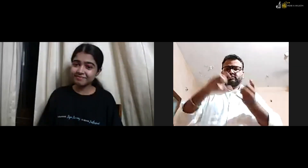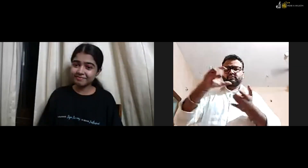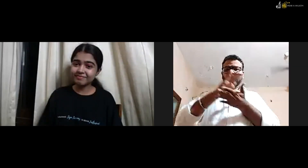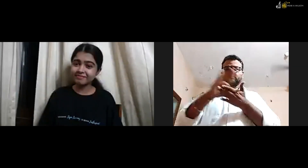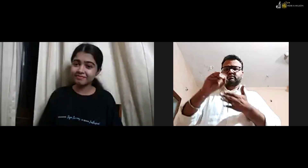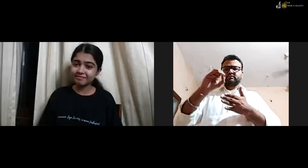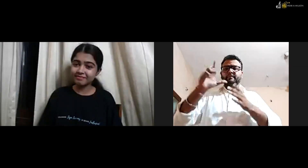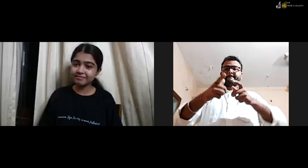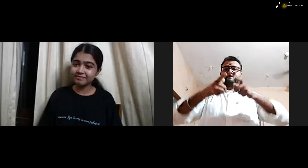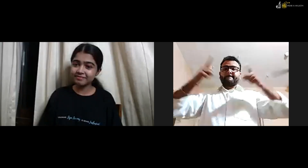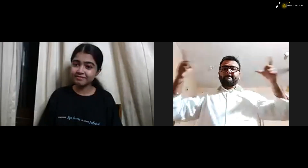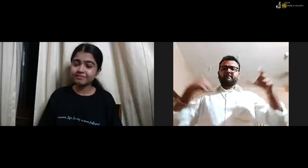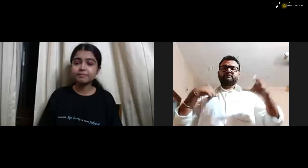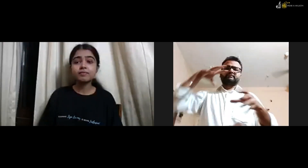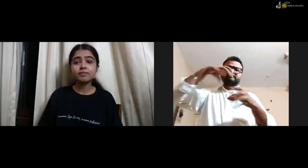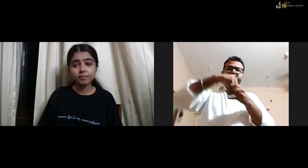Okay, great.